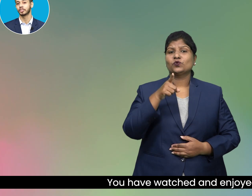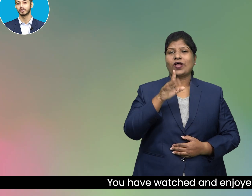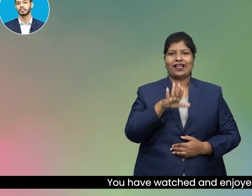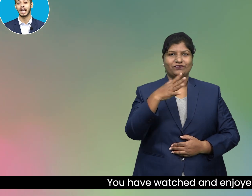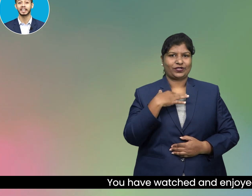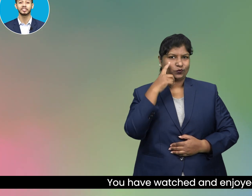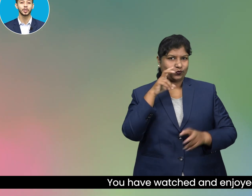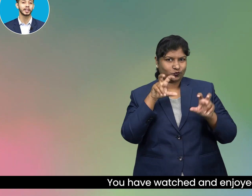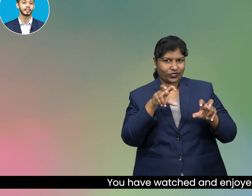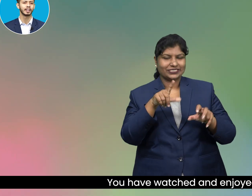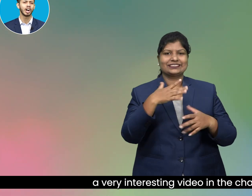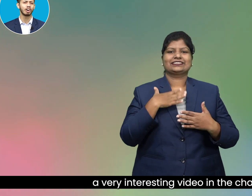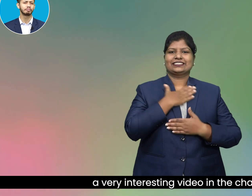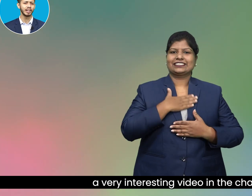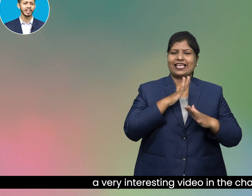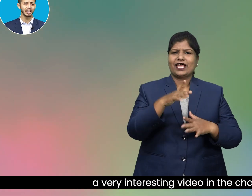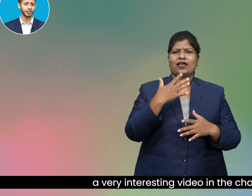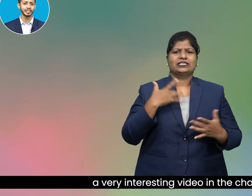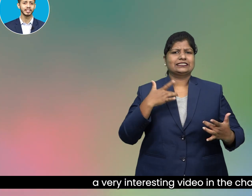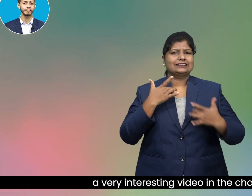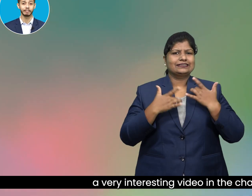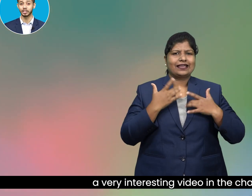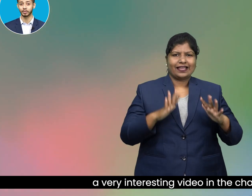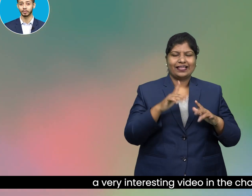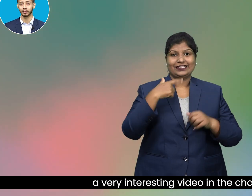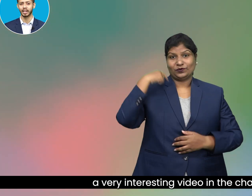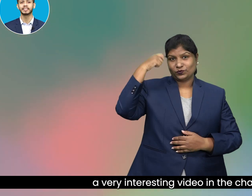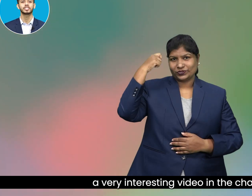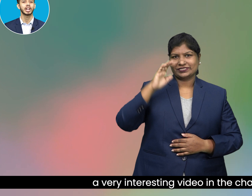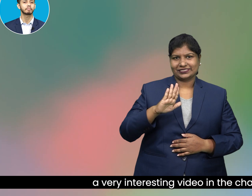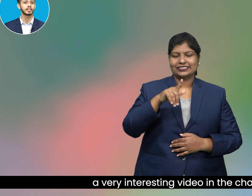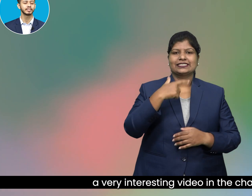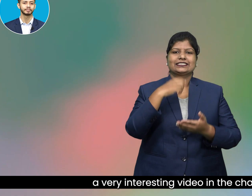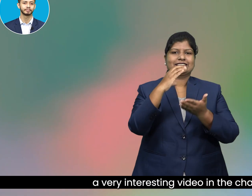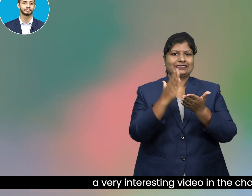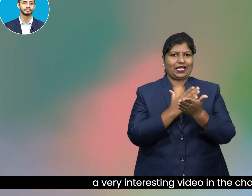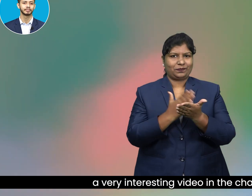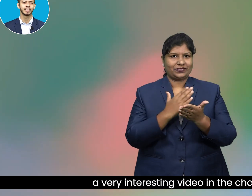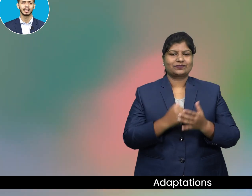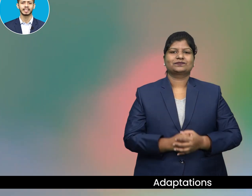have watched and enjoyed a very interesting video in the chapter